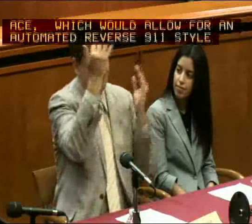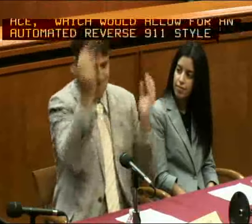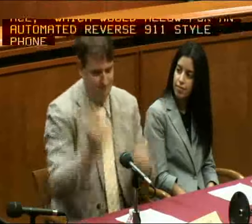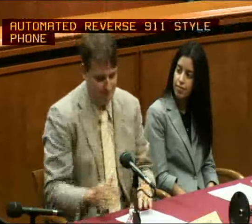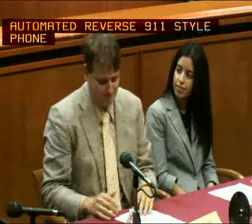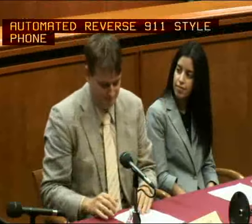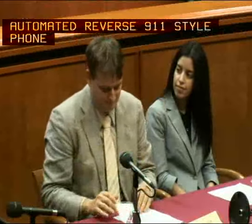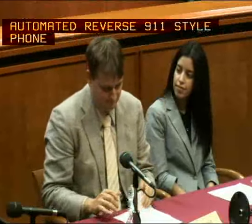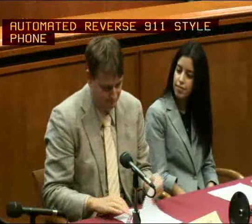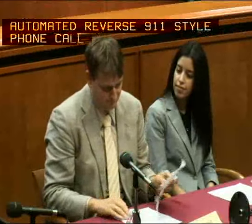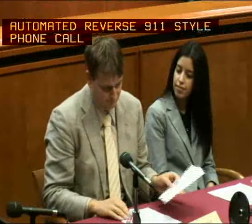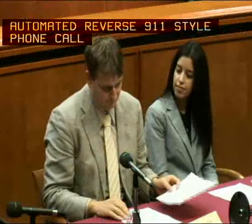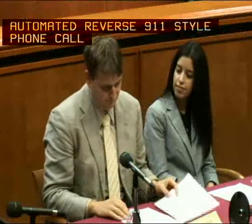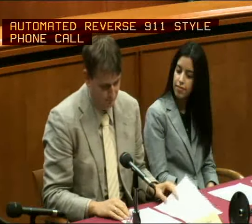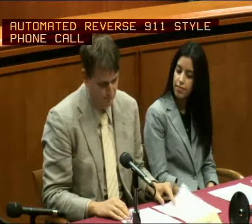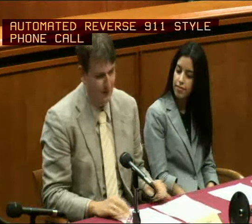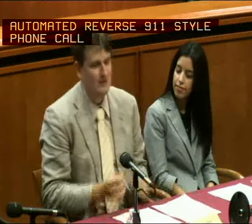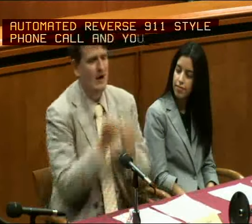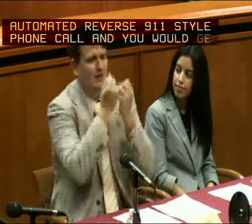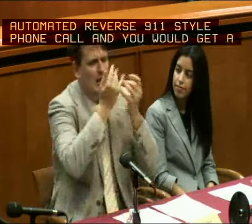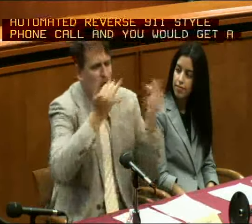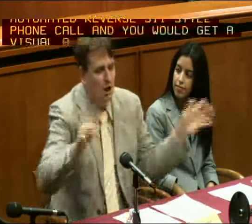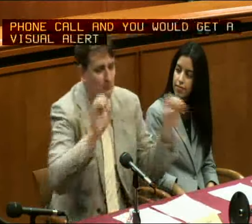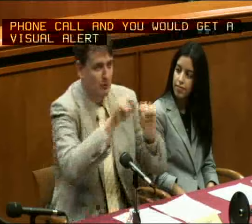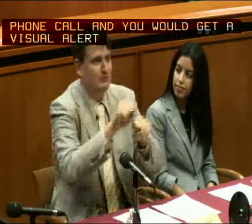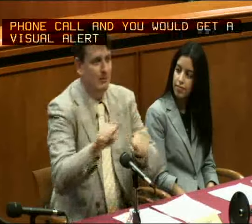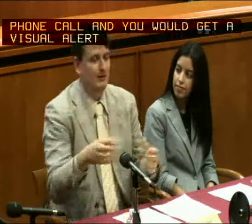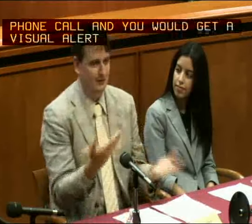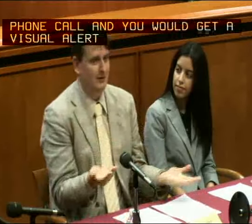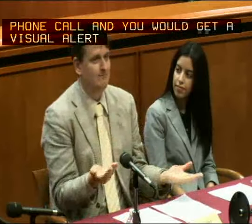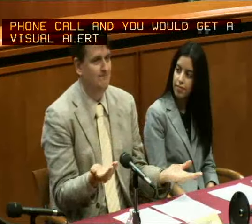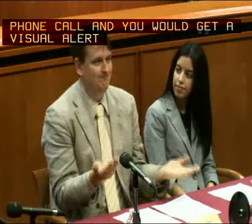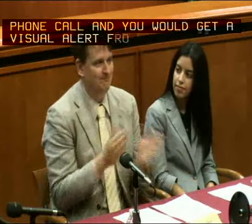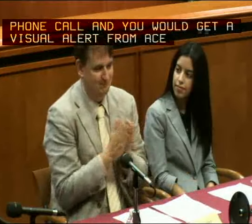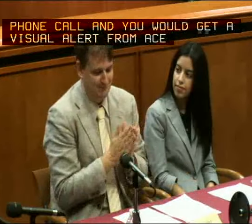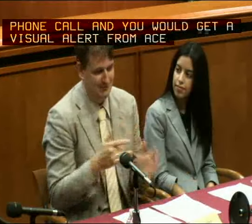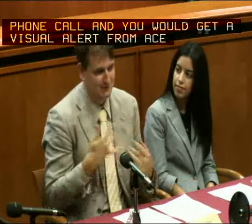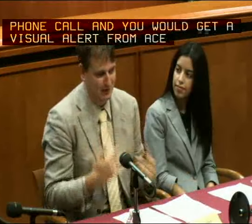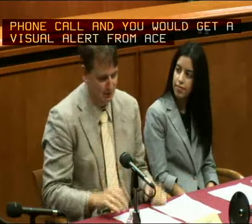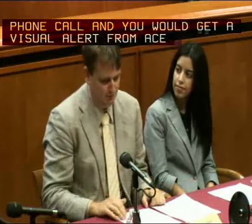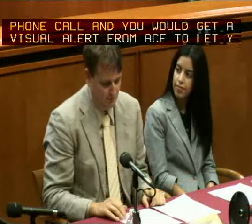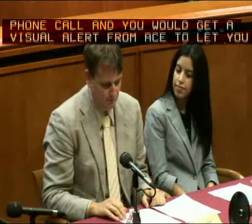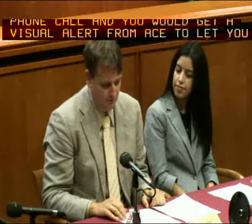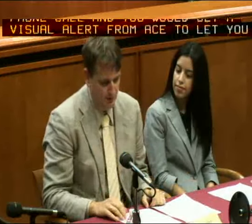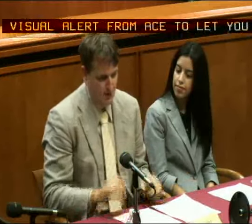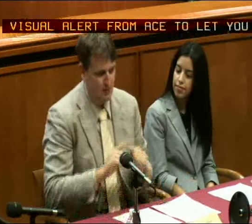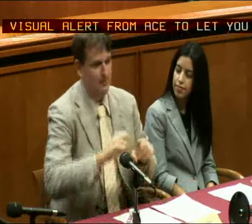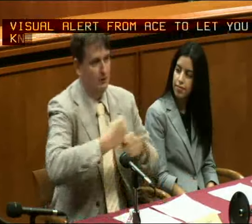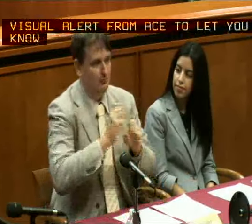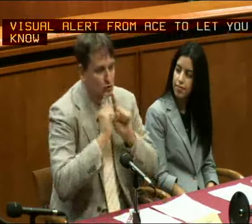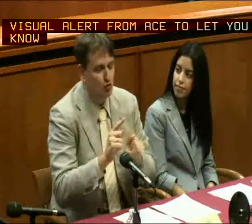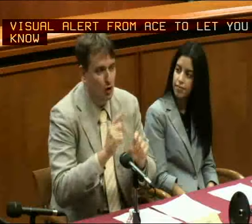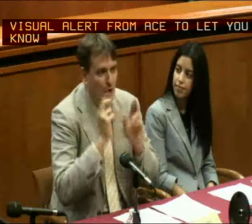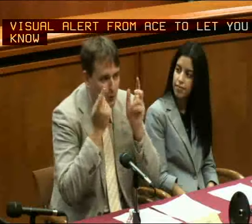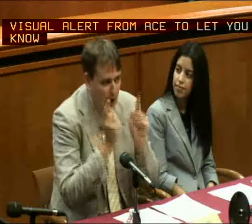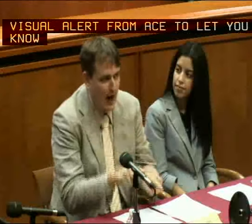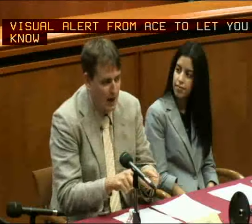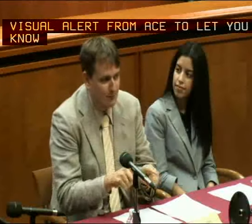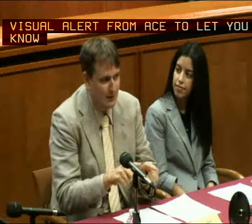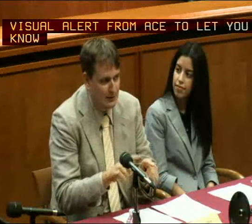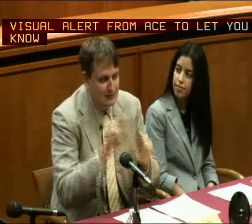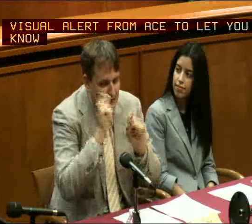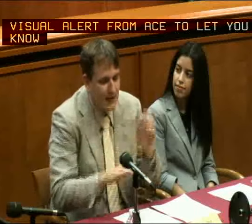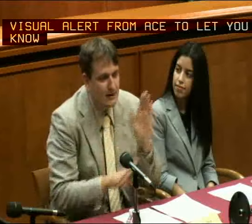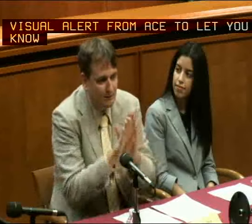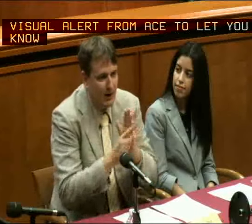know that something is going on. The possibilities are endless. However, to make sure